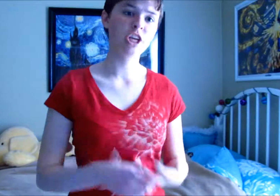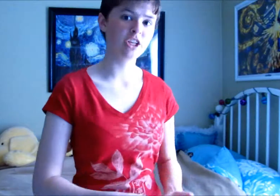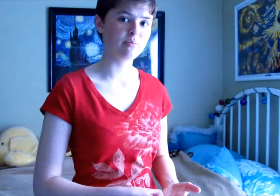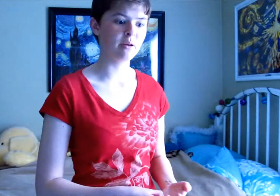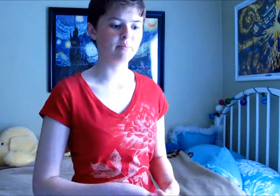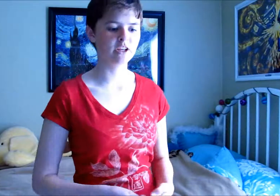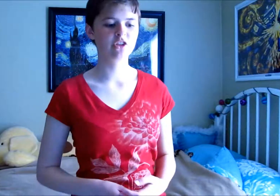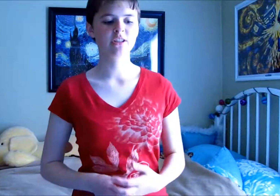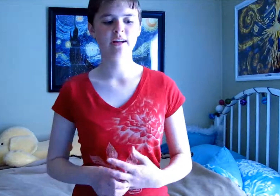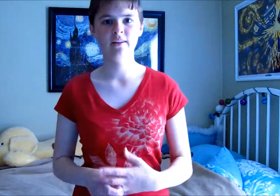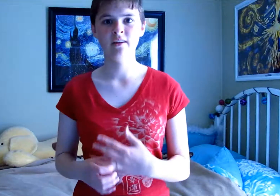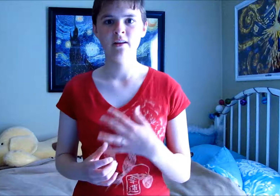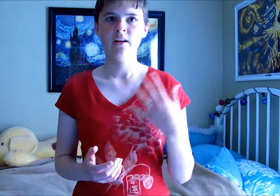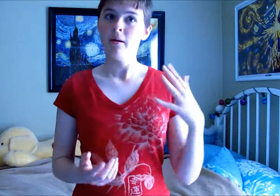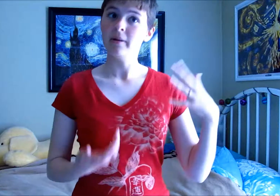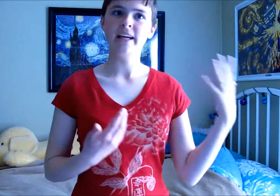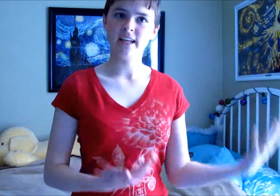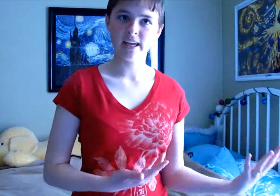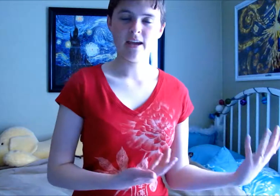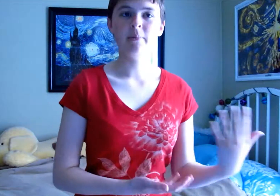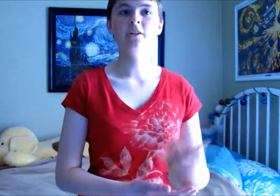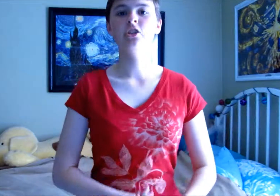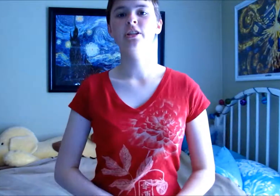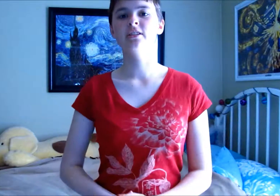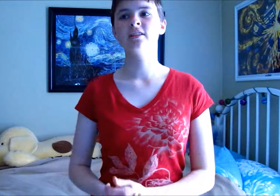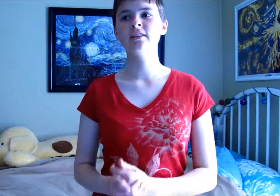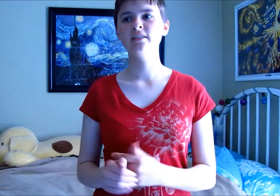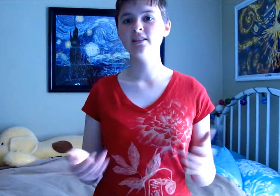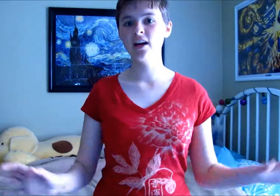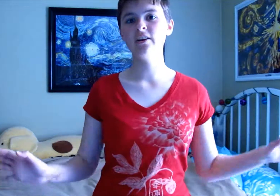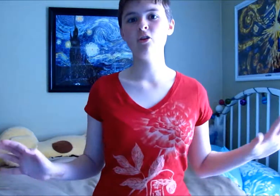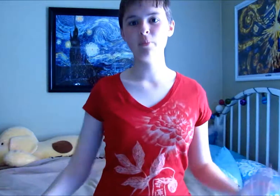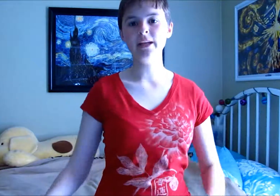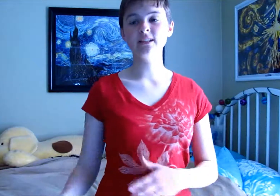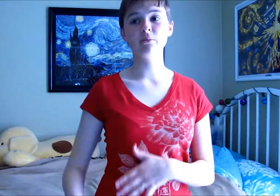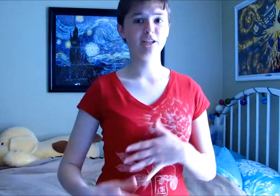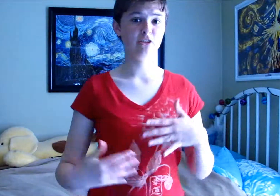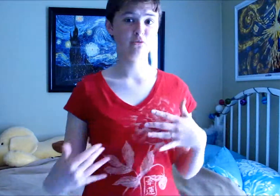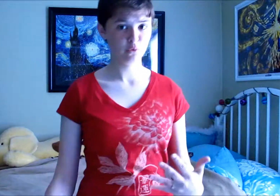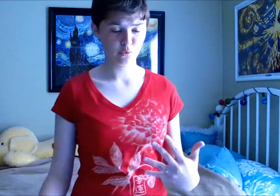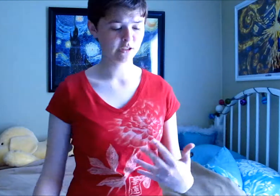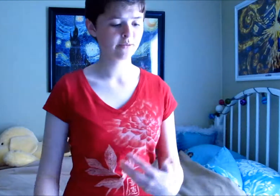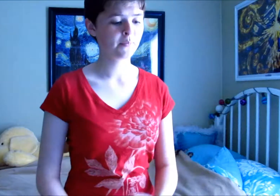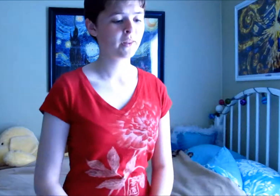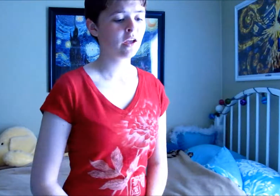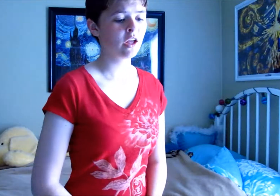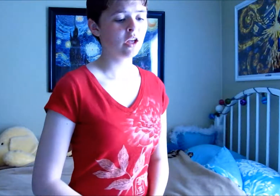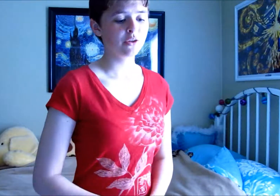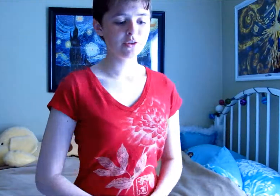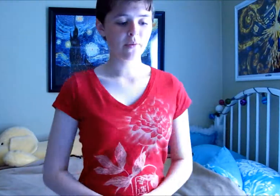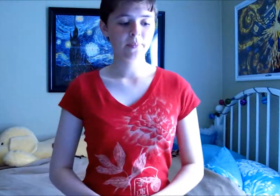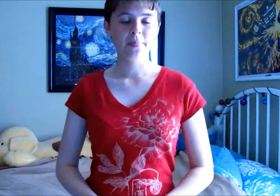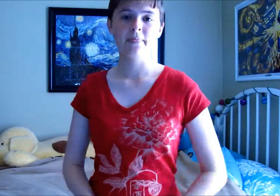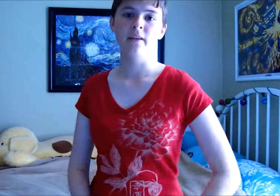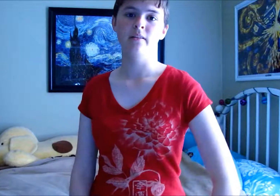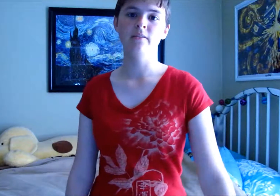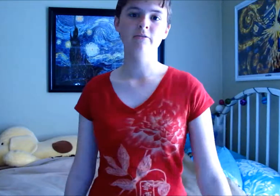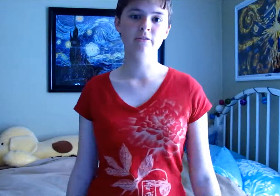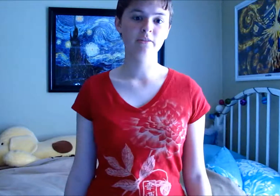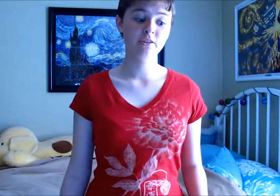change a bit because she's not playing a game. She's done obeying someone else's rules. So, to